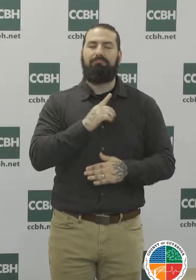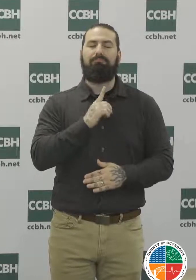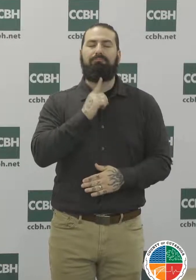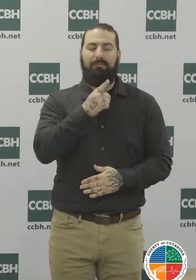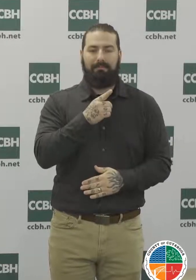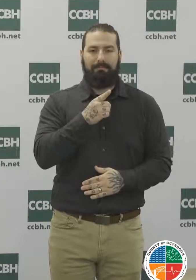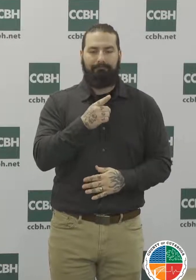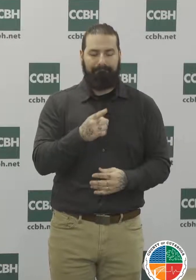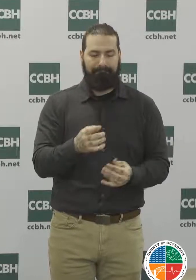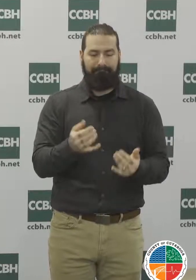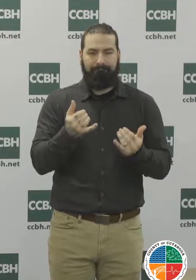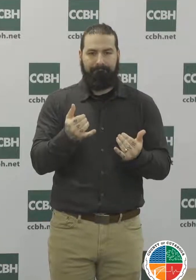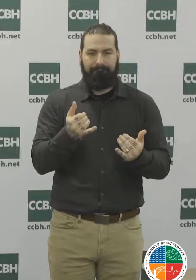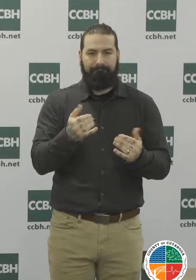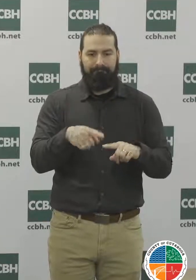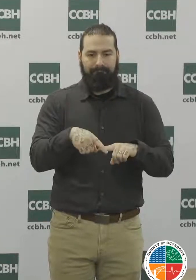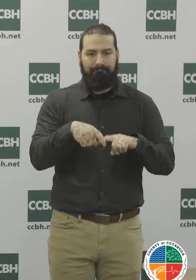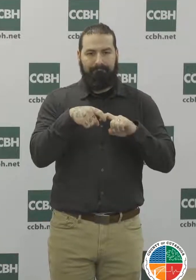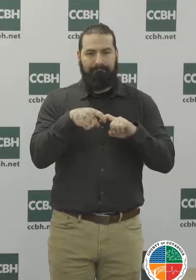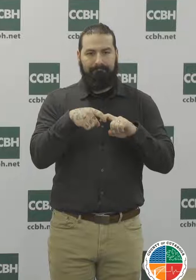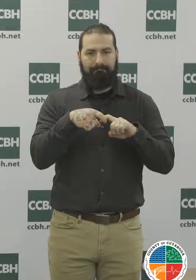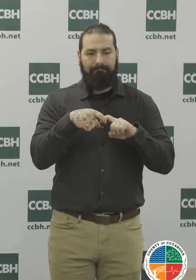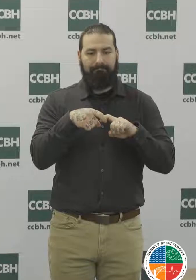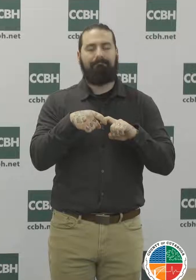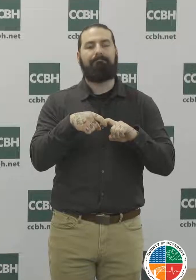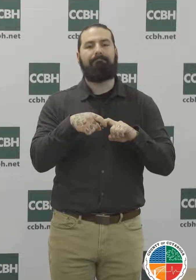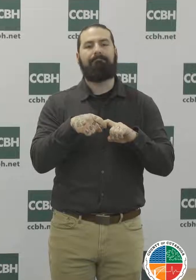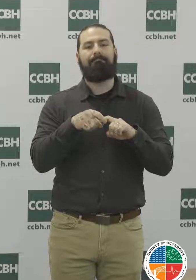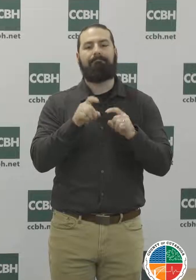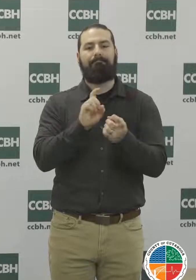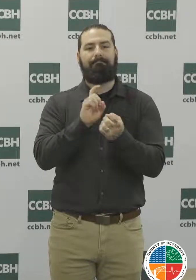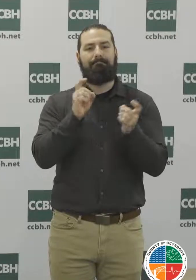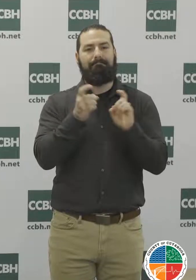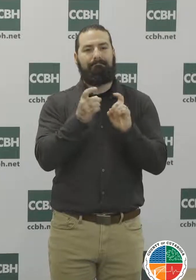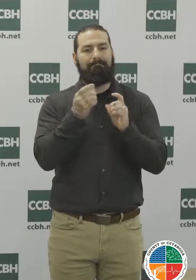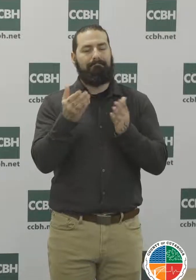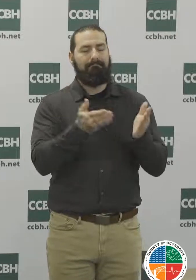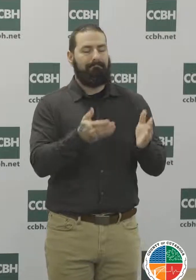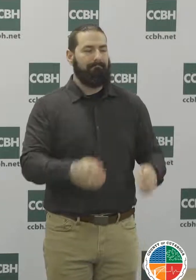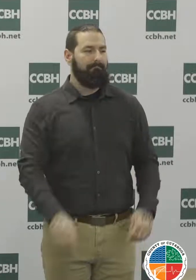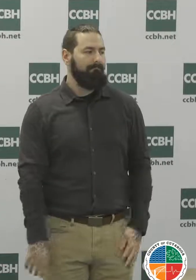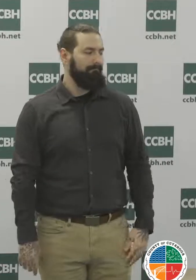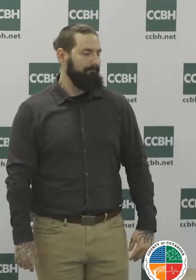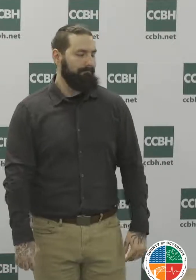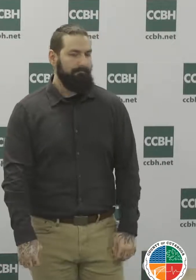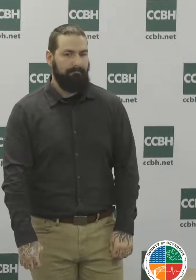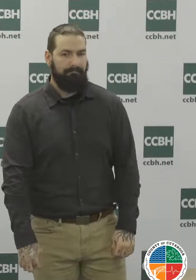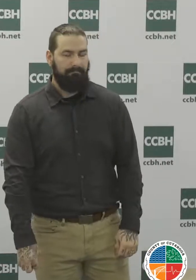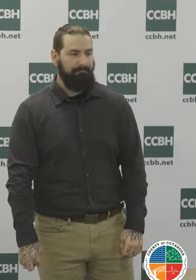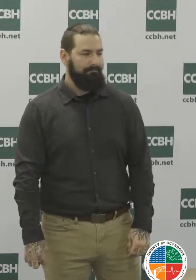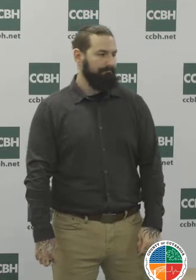With that, we will pause for the cameras to pivot to the data slides, and I will move on to the data update.